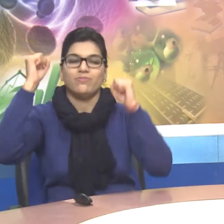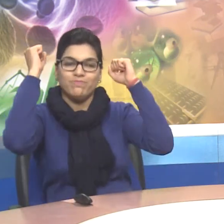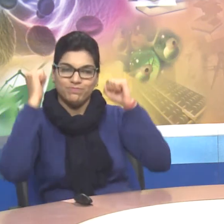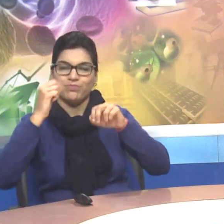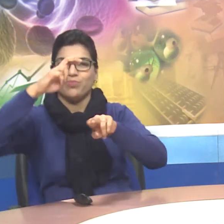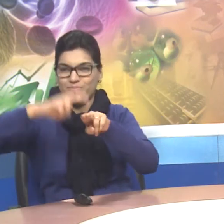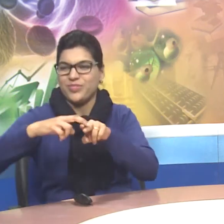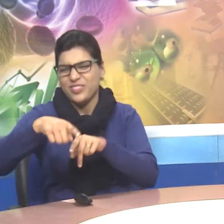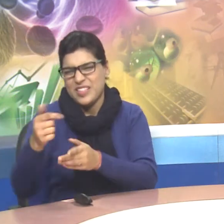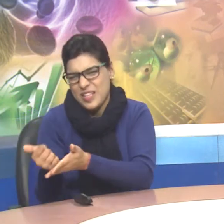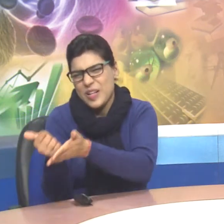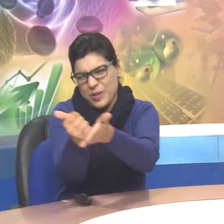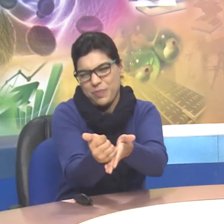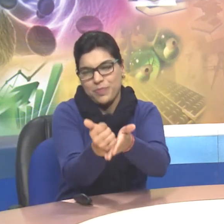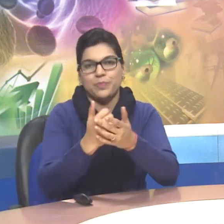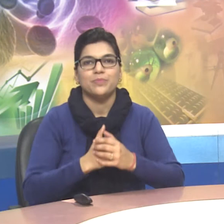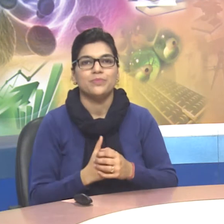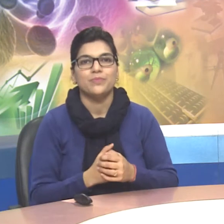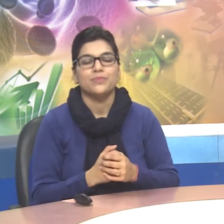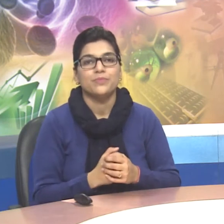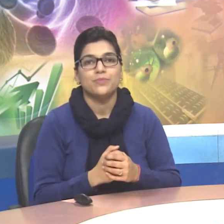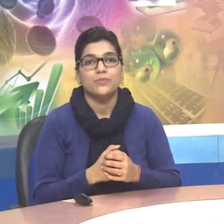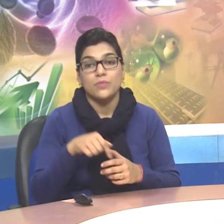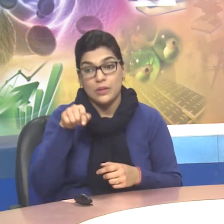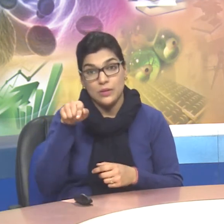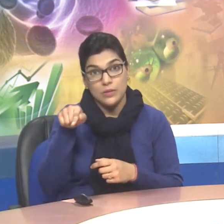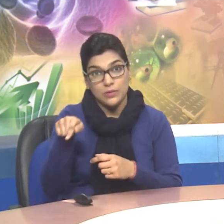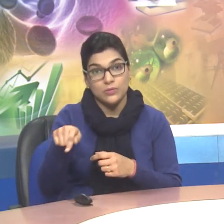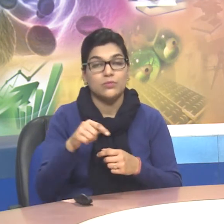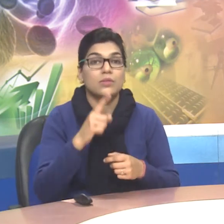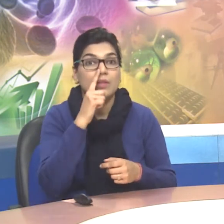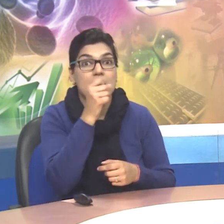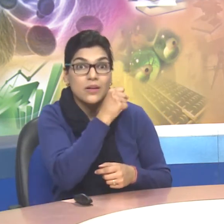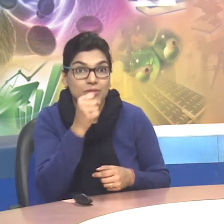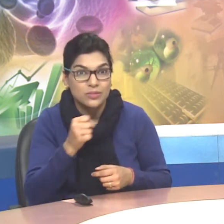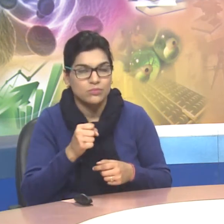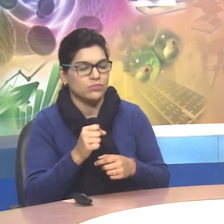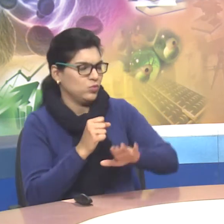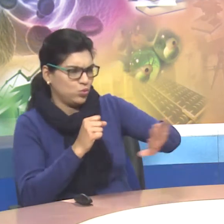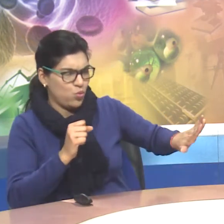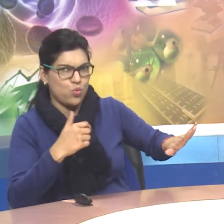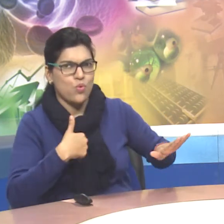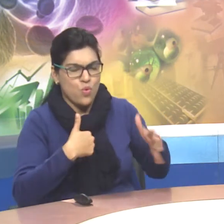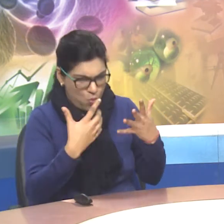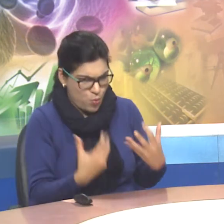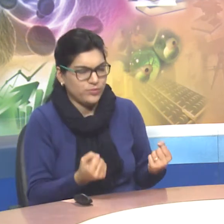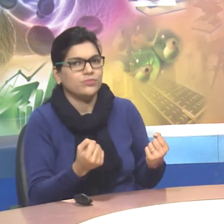Move back, protested grandma. Haven't even had take to look